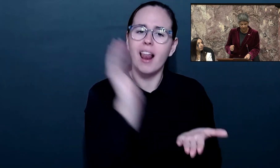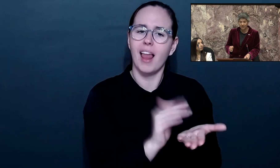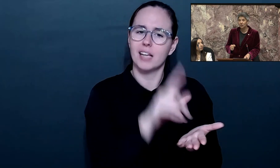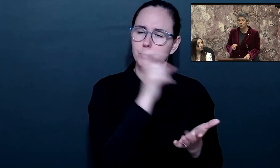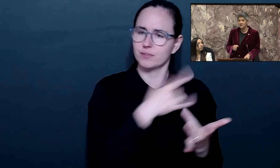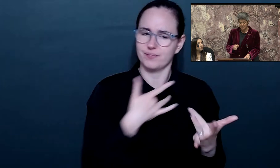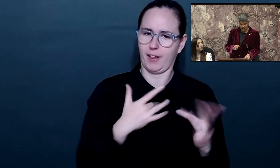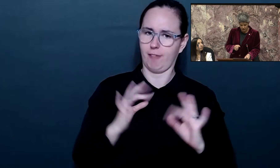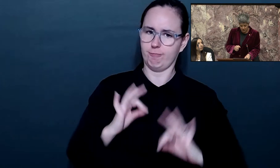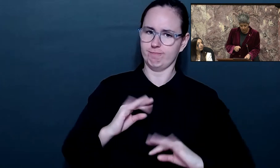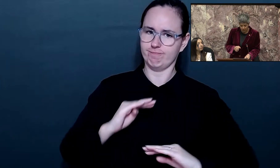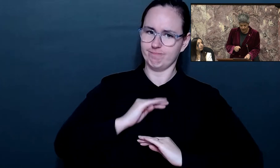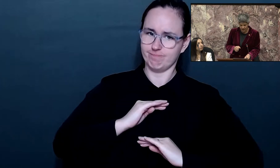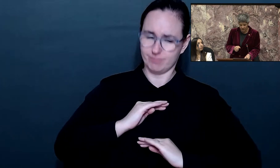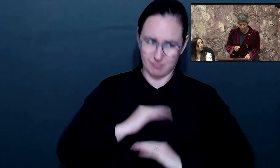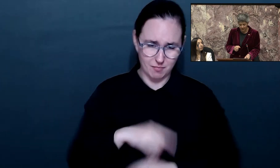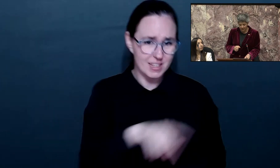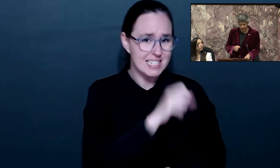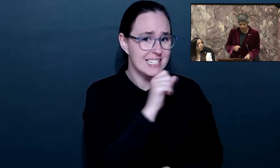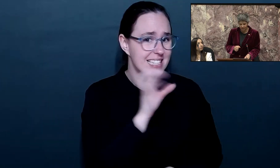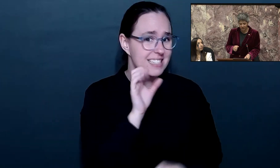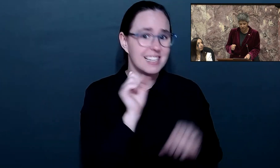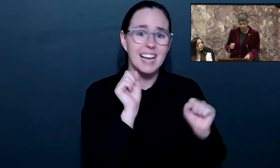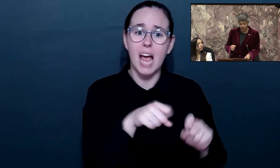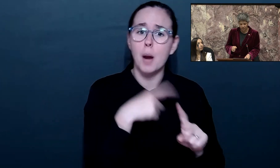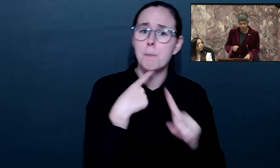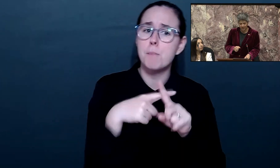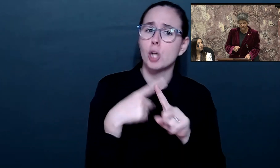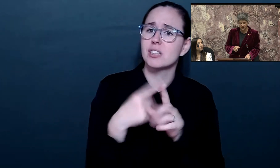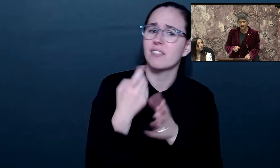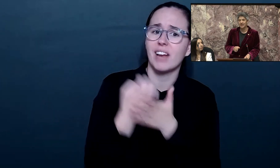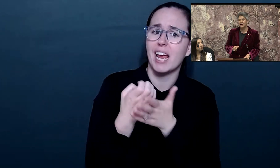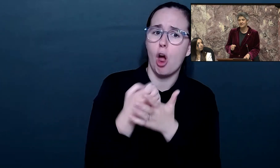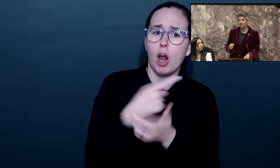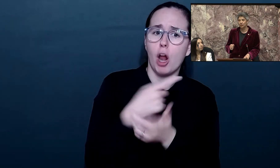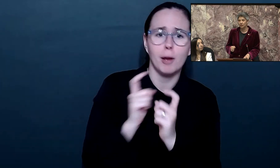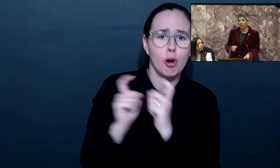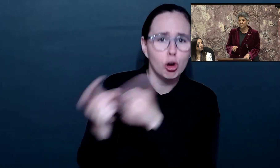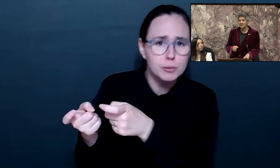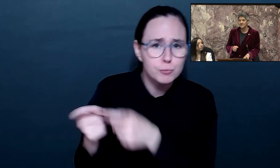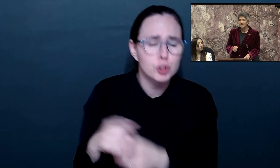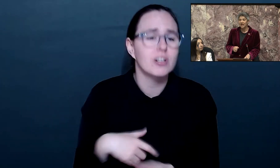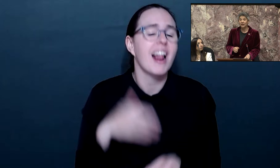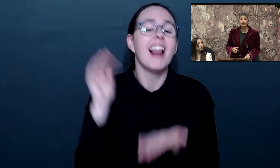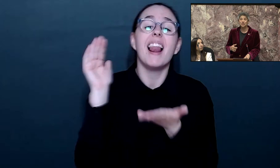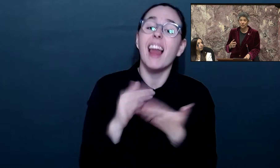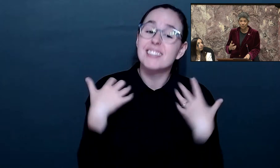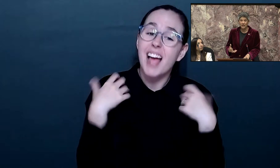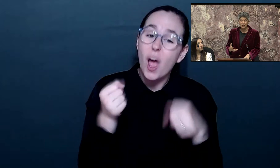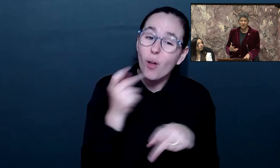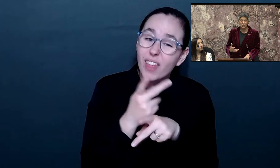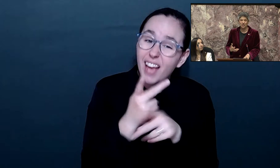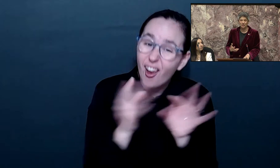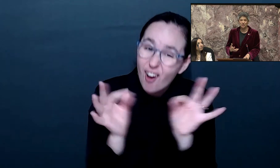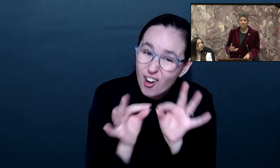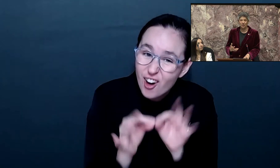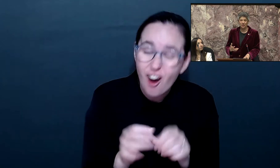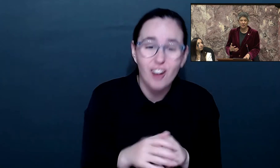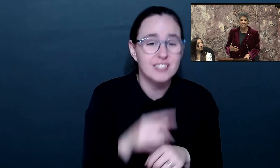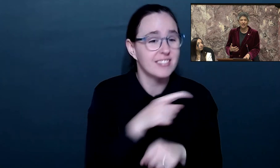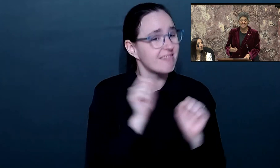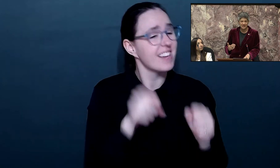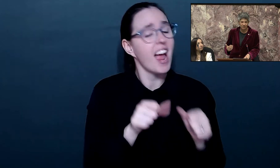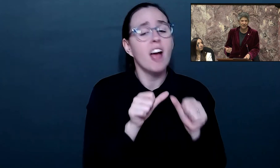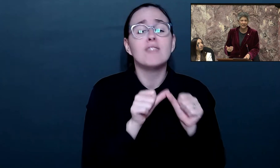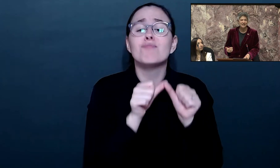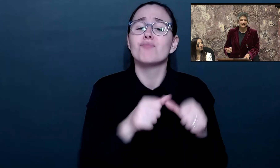reducing healthcare costs, supporting independent living, fostering social connections, enhancing local economies, and they're just a great addition to our